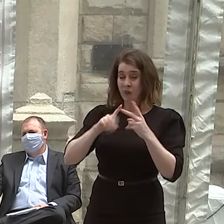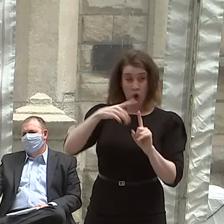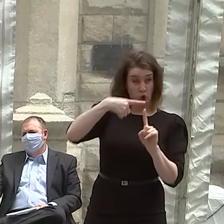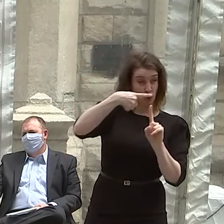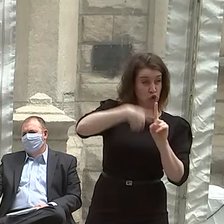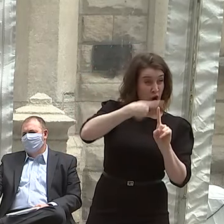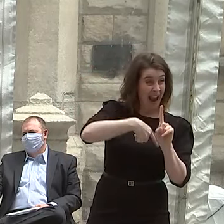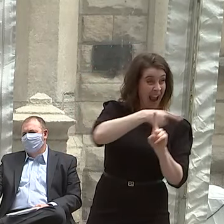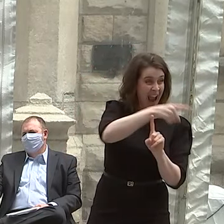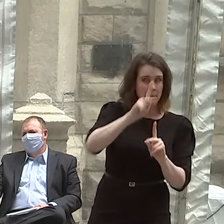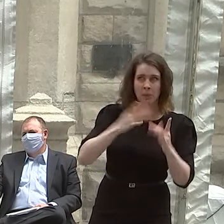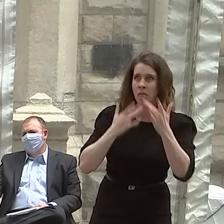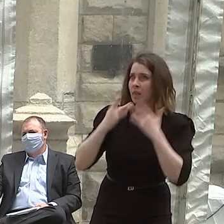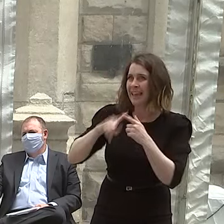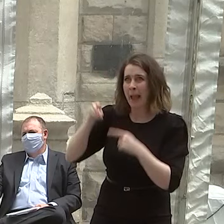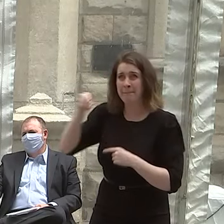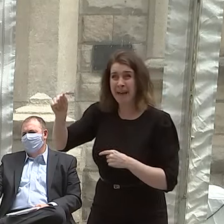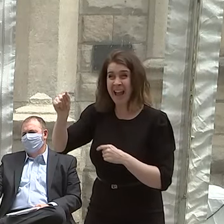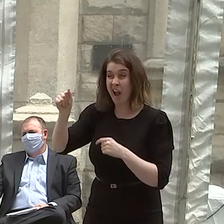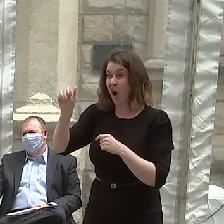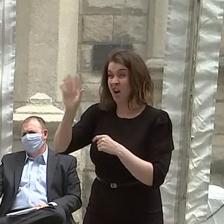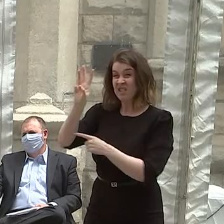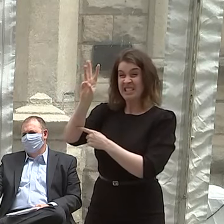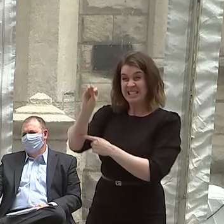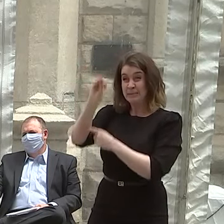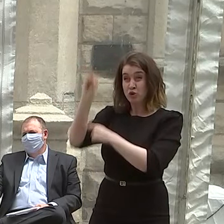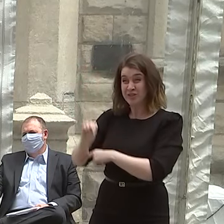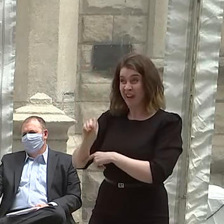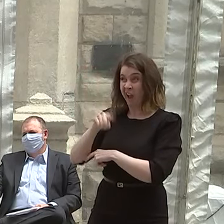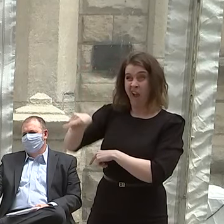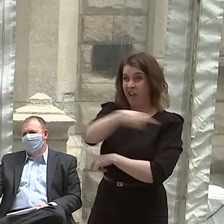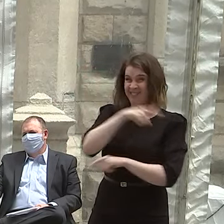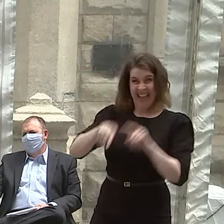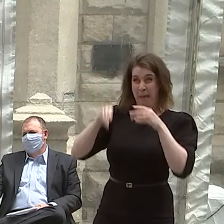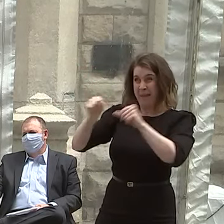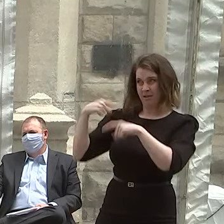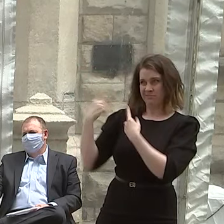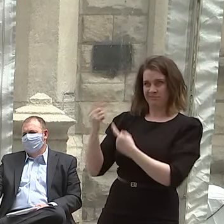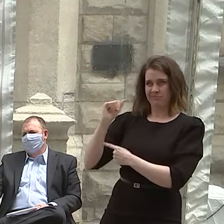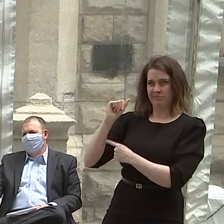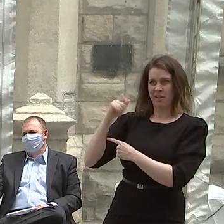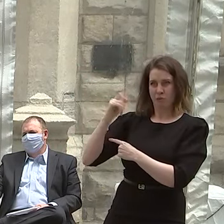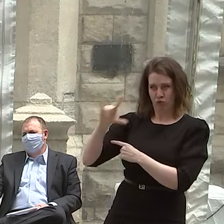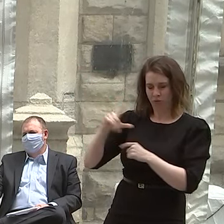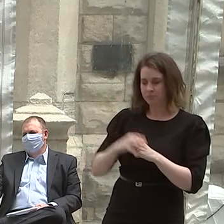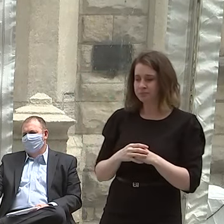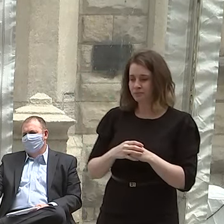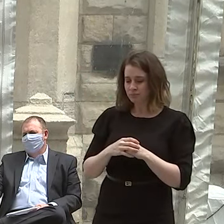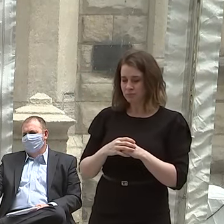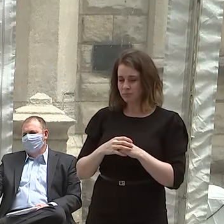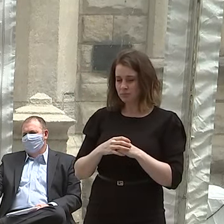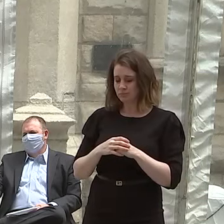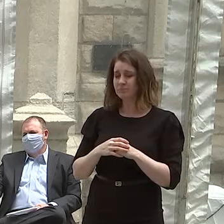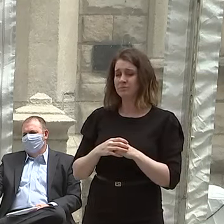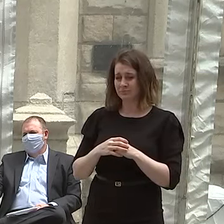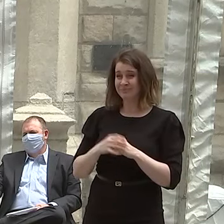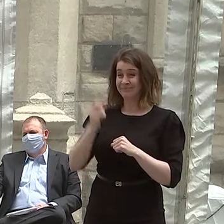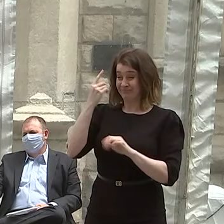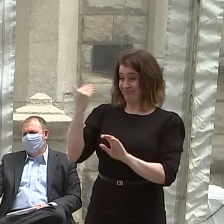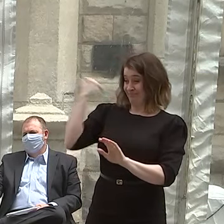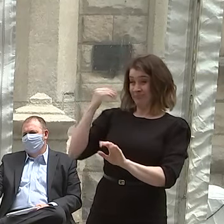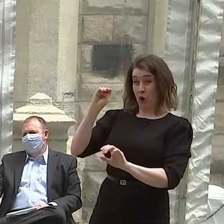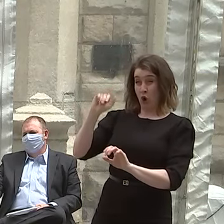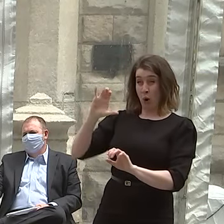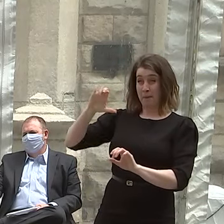have skyrocketed over 60% since the beginning of April. Meanwhile, in the month of March alone,